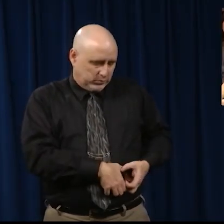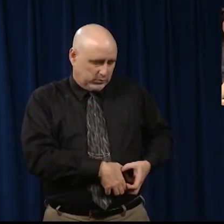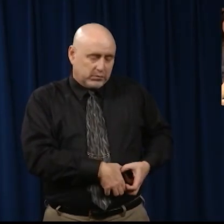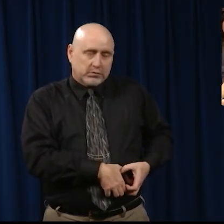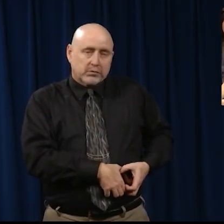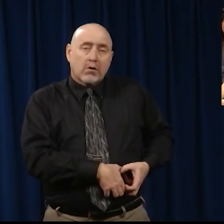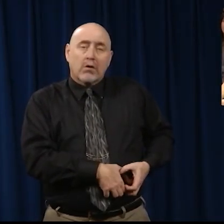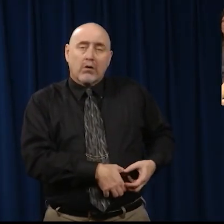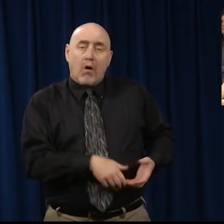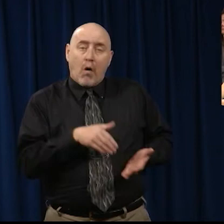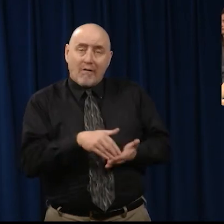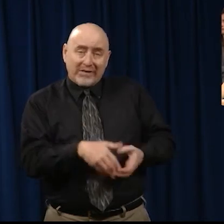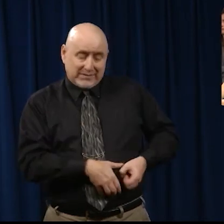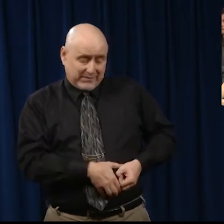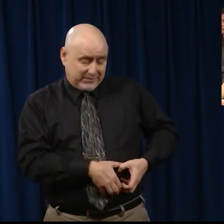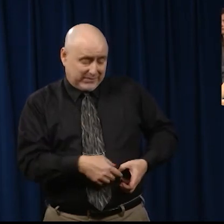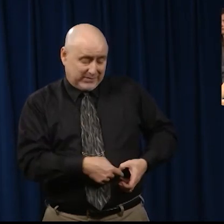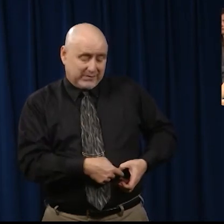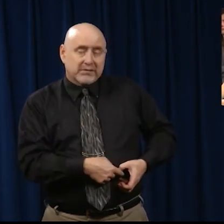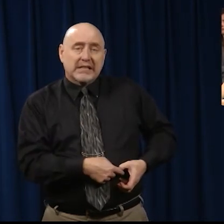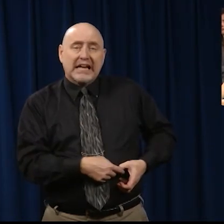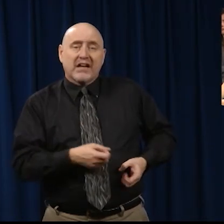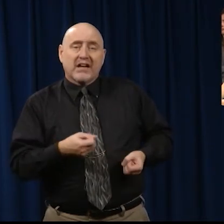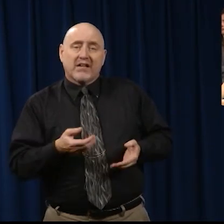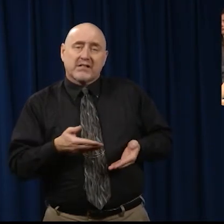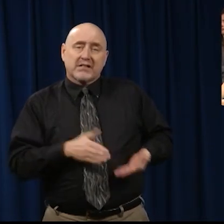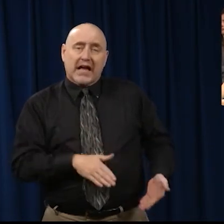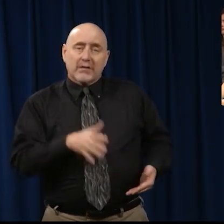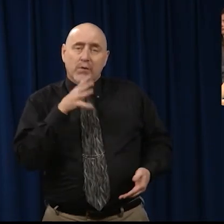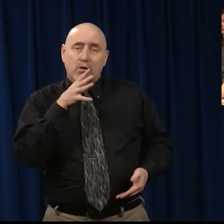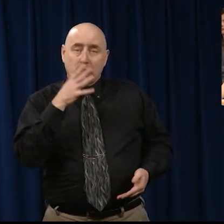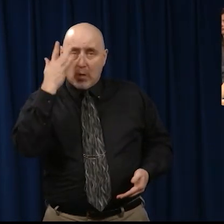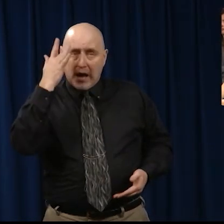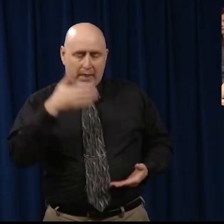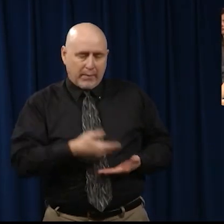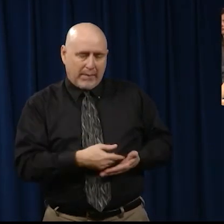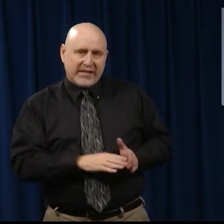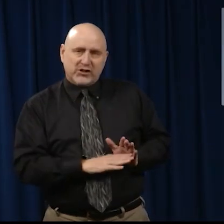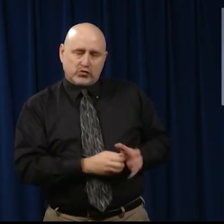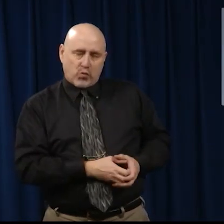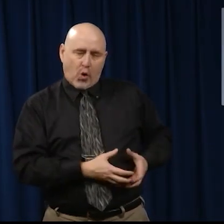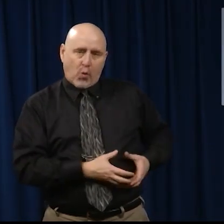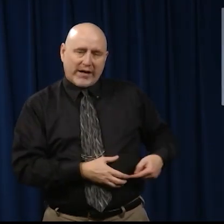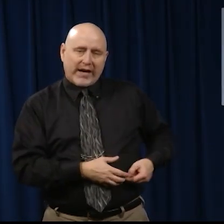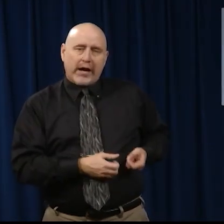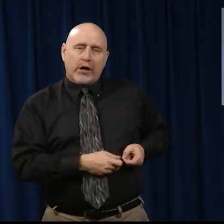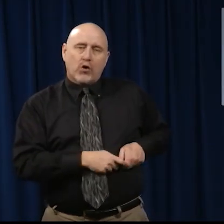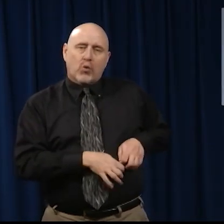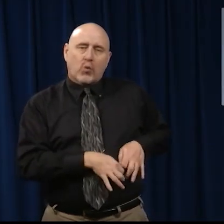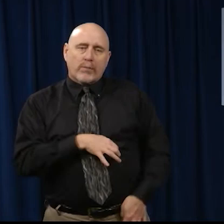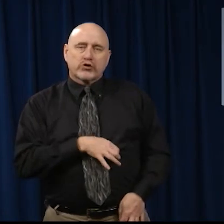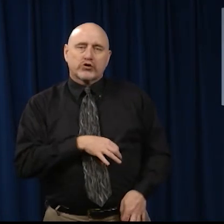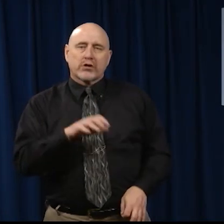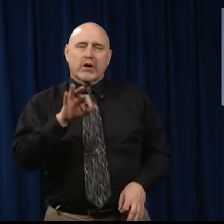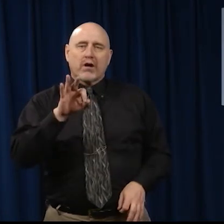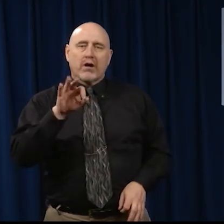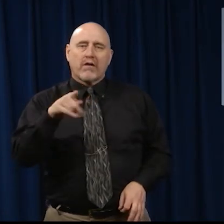and many times in that situation, it is fatal for the mother because the child is developing and ruptures the fallopian tube, and there's all